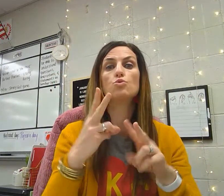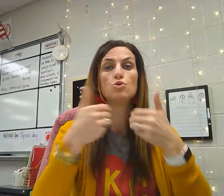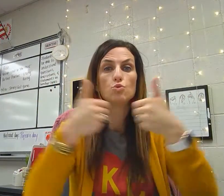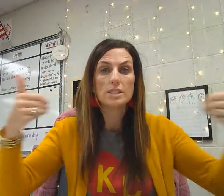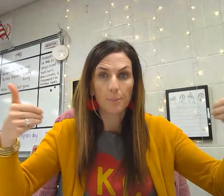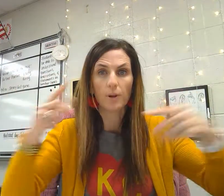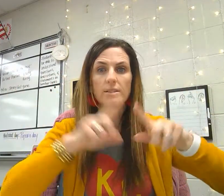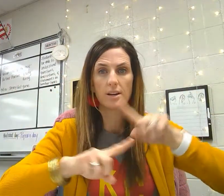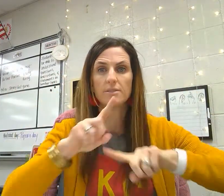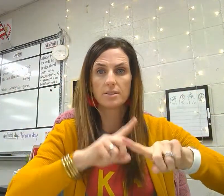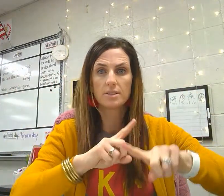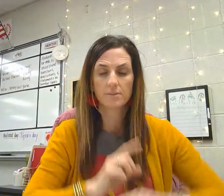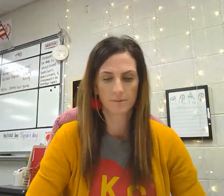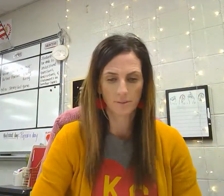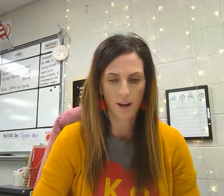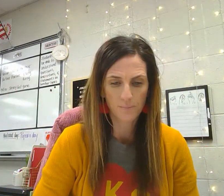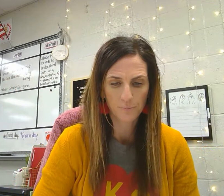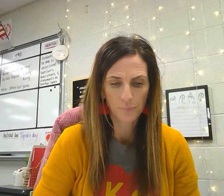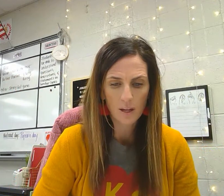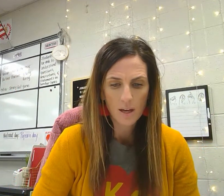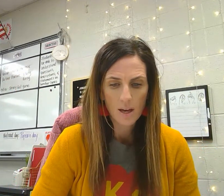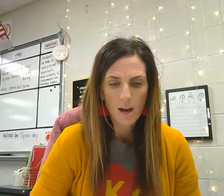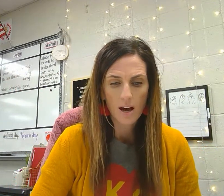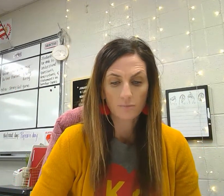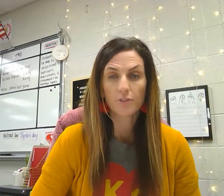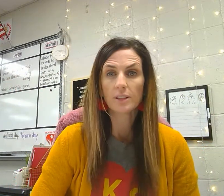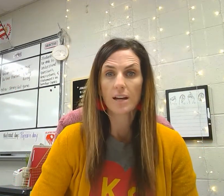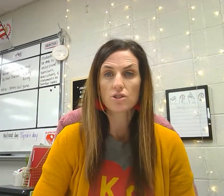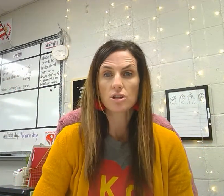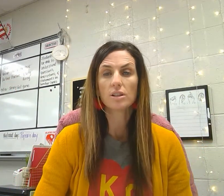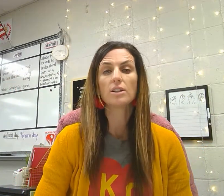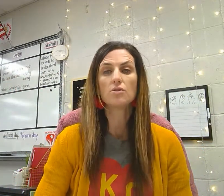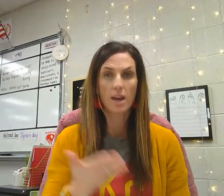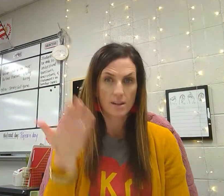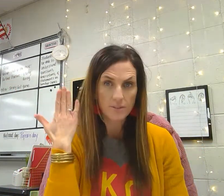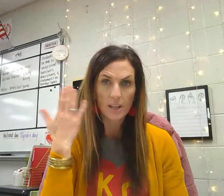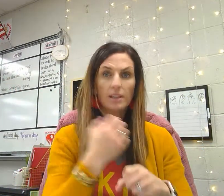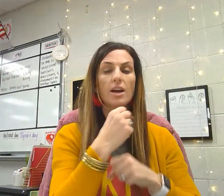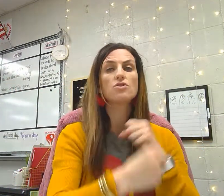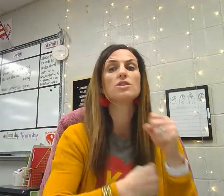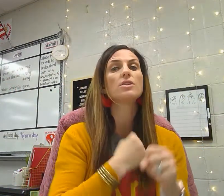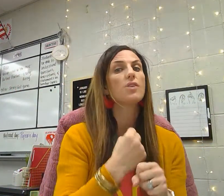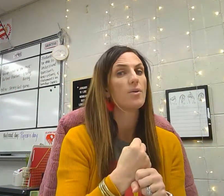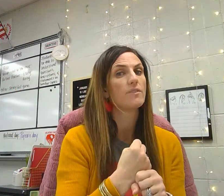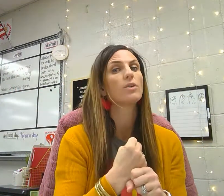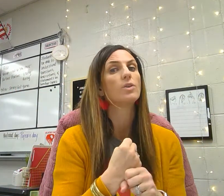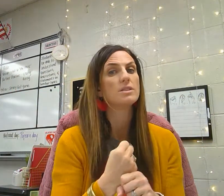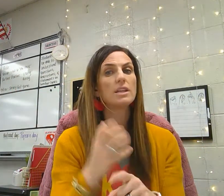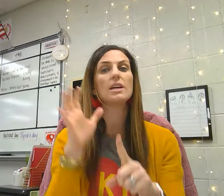two separate signs. Okay. For last year, you can sign last year. However, once